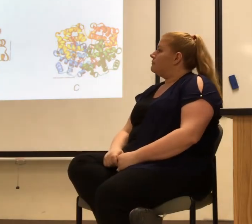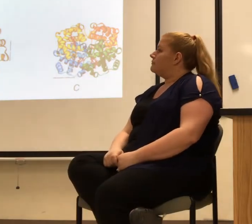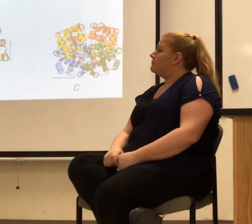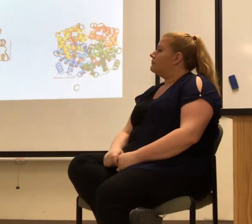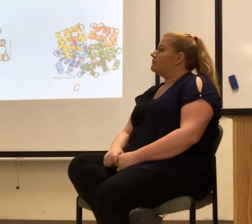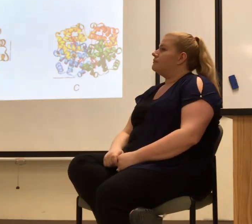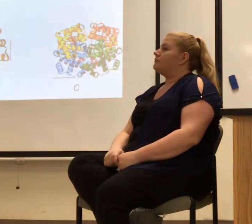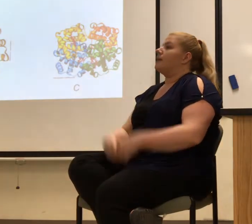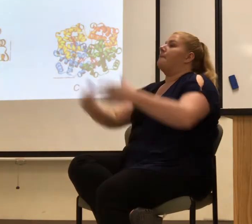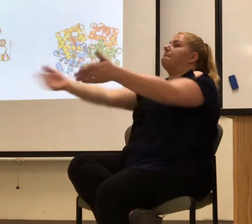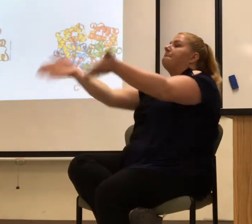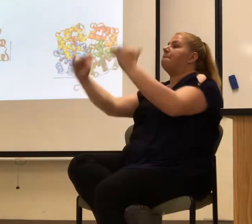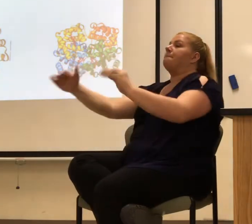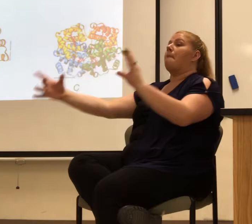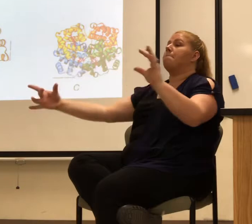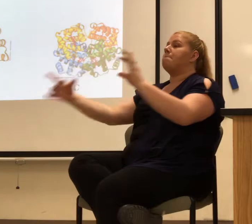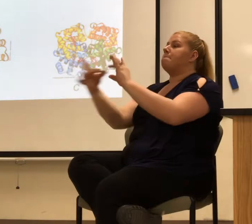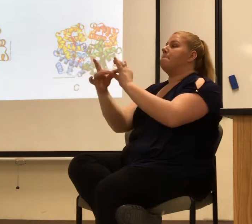Bonding.